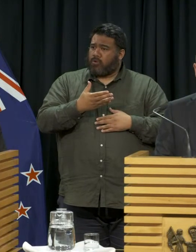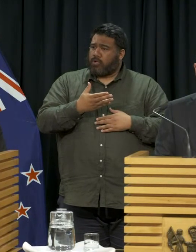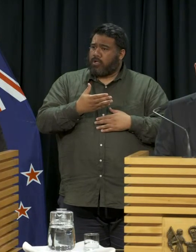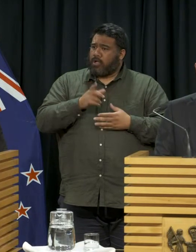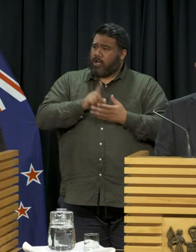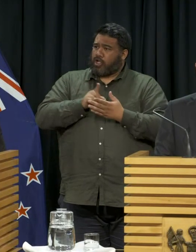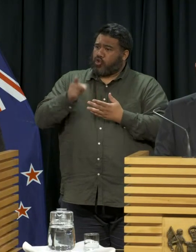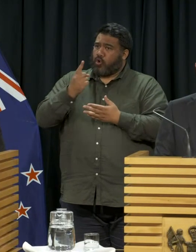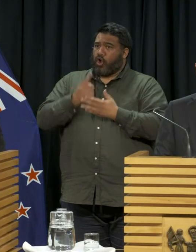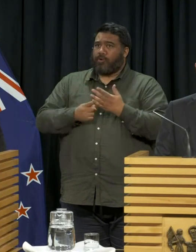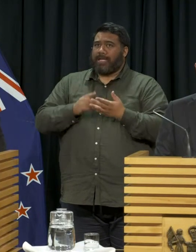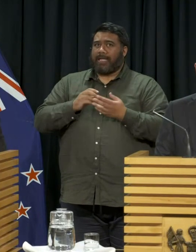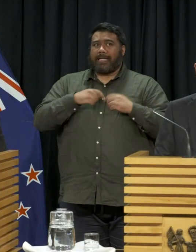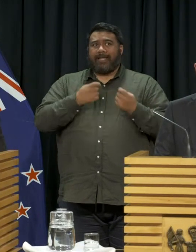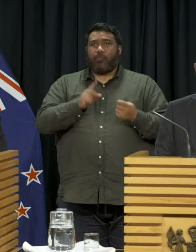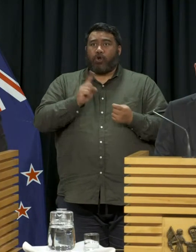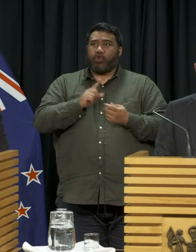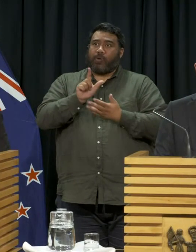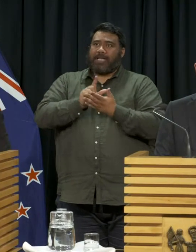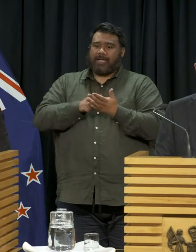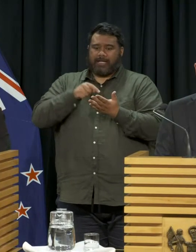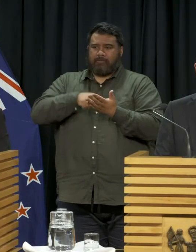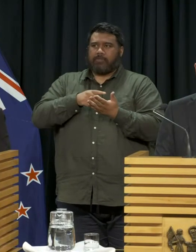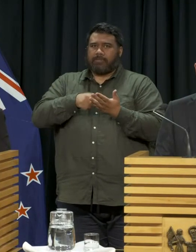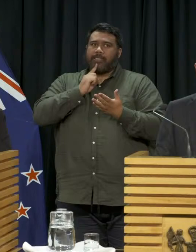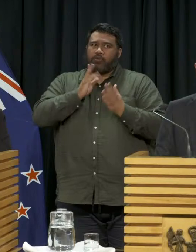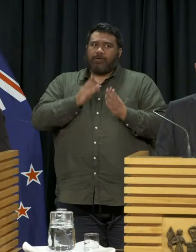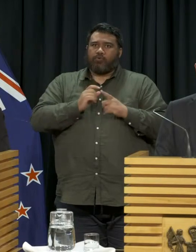give under the ring fence. And I would argue that, of course, we